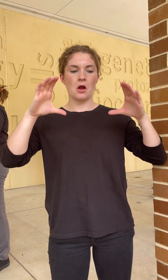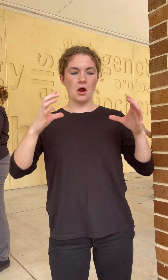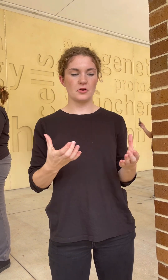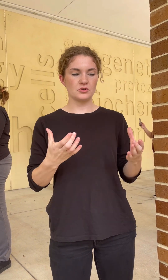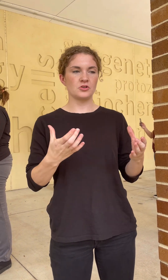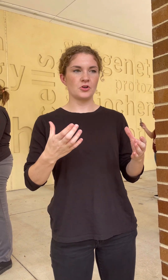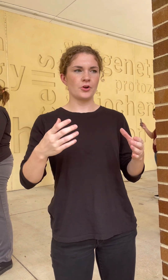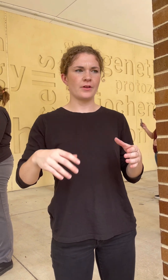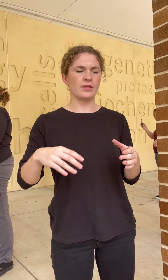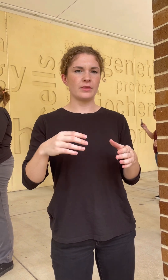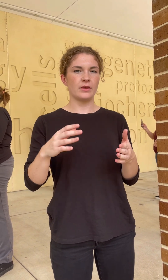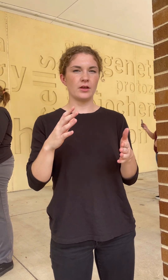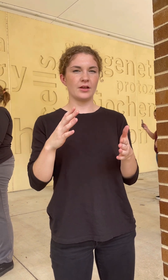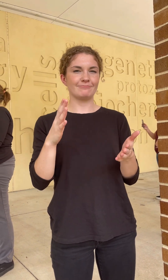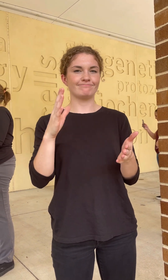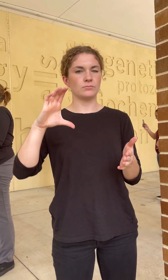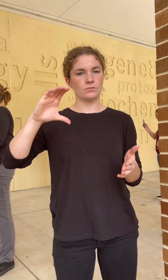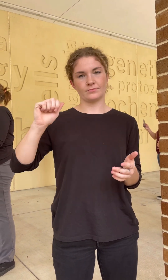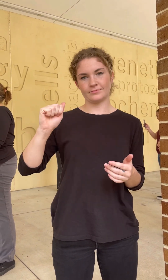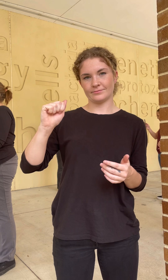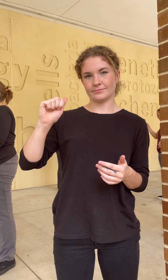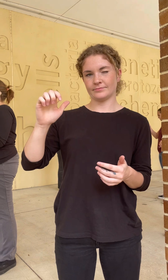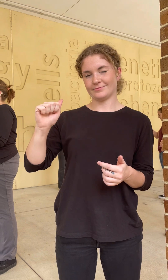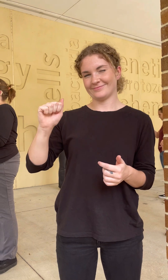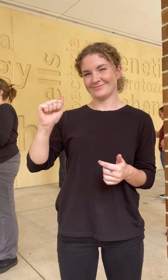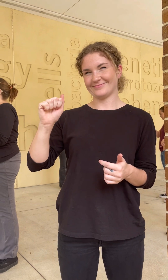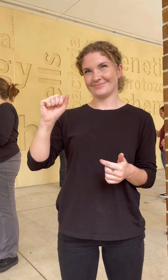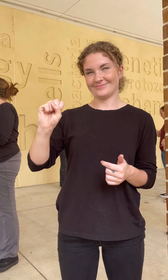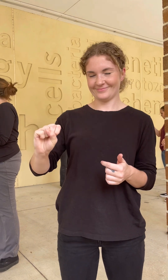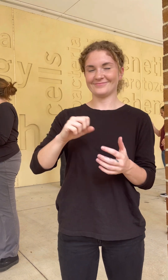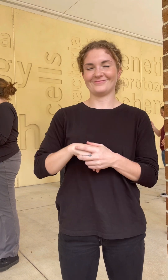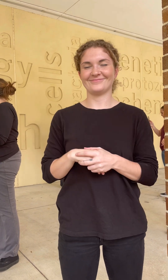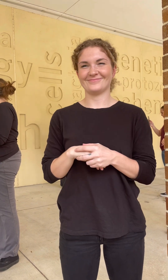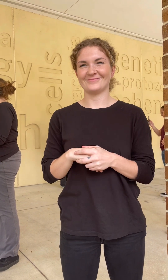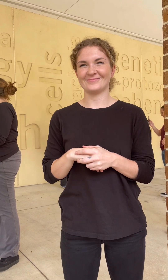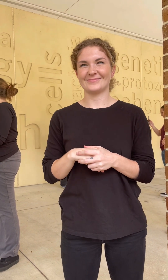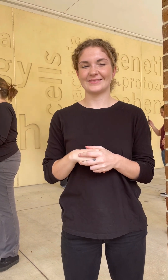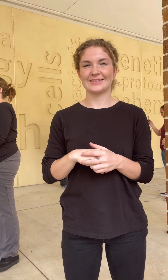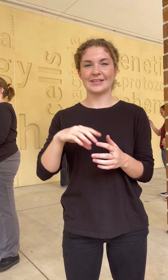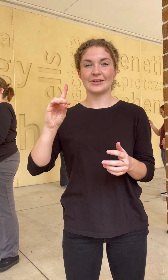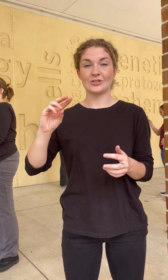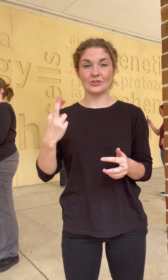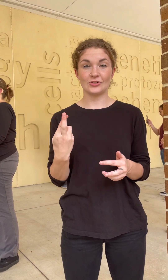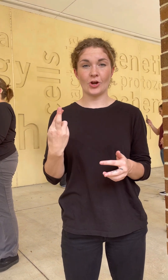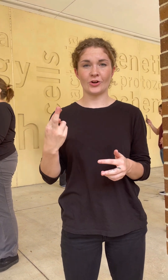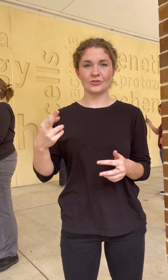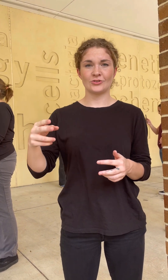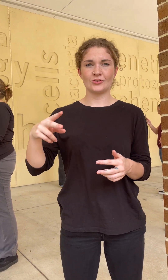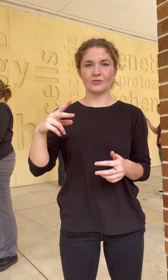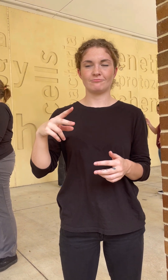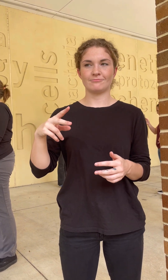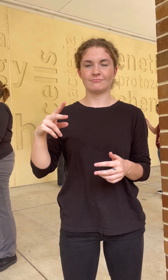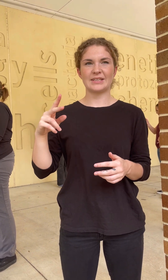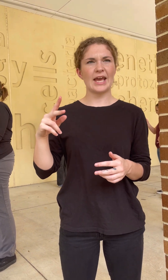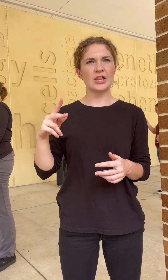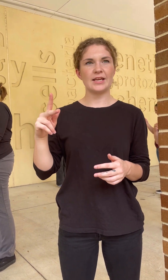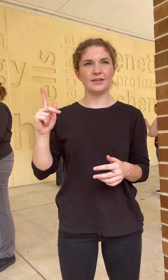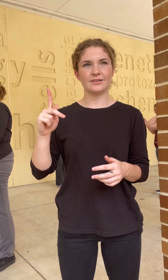Biology 2 labs, Dr. Amy Kagi, she is a biological illustrator. So she really tries